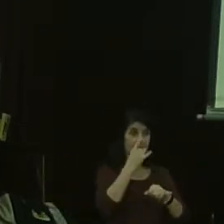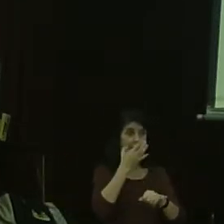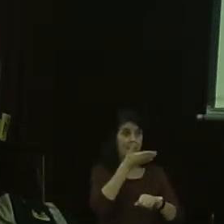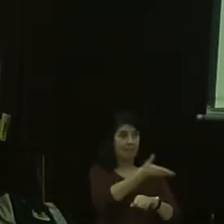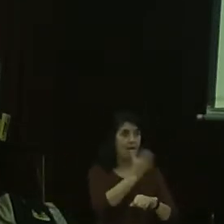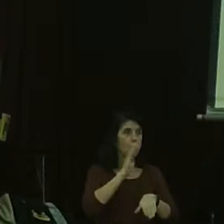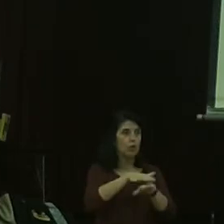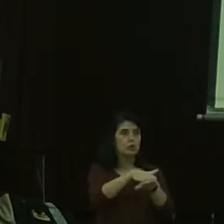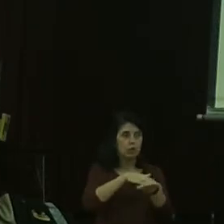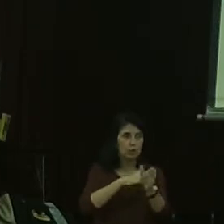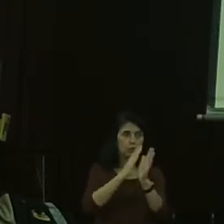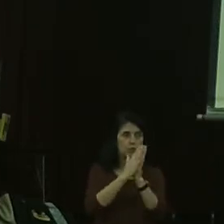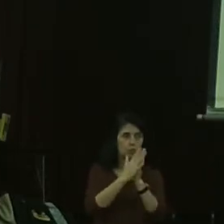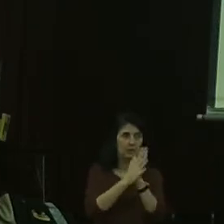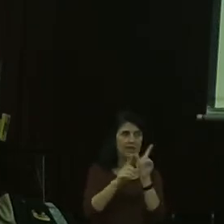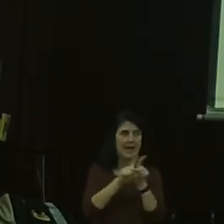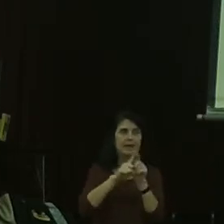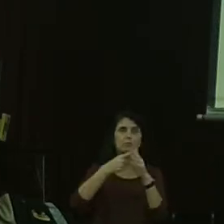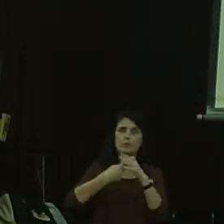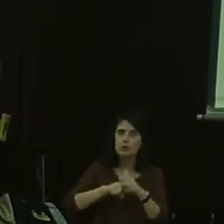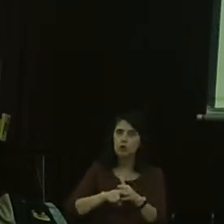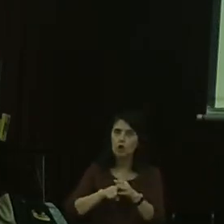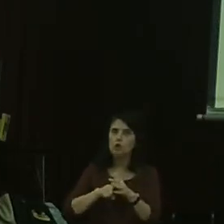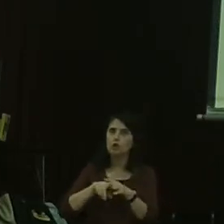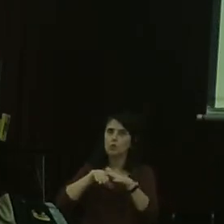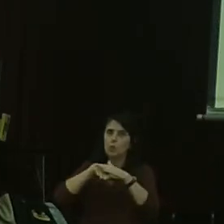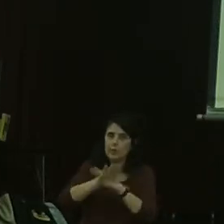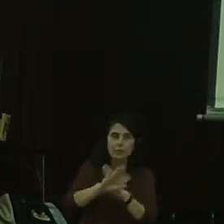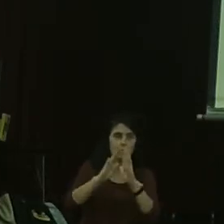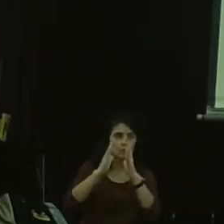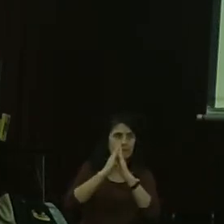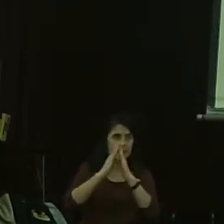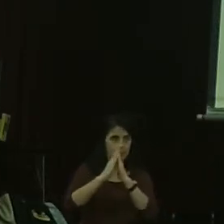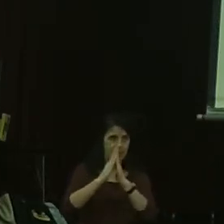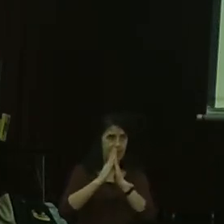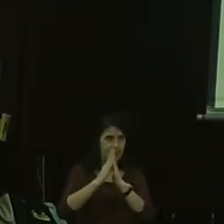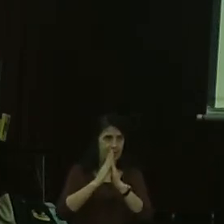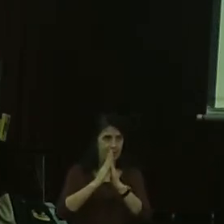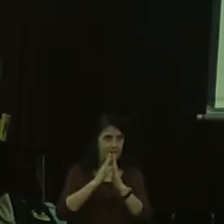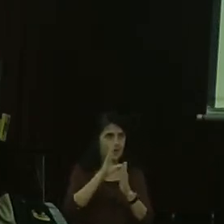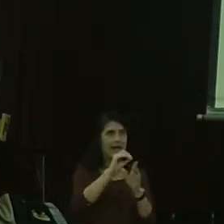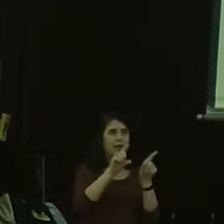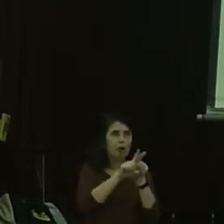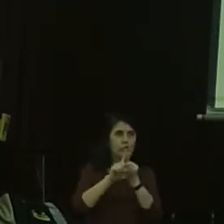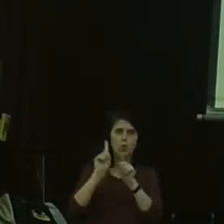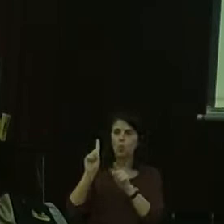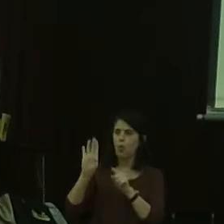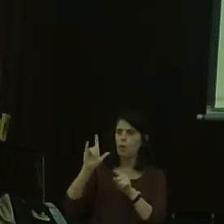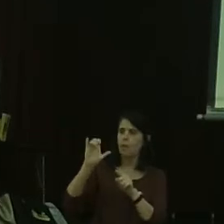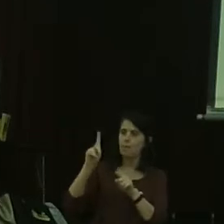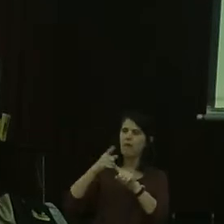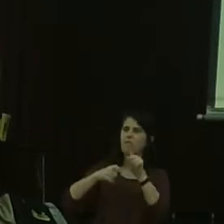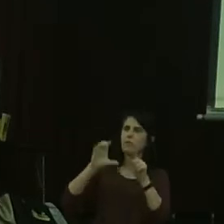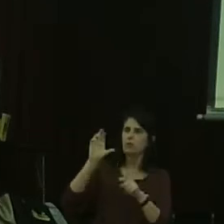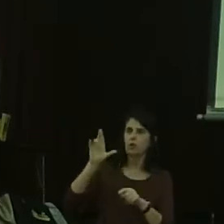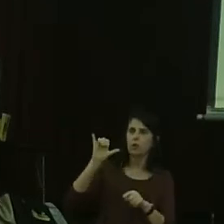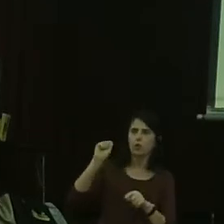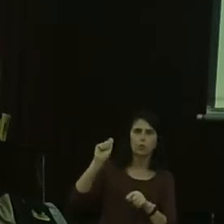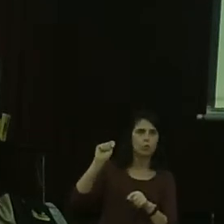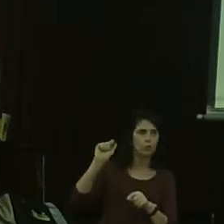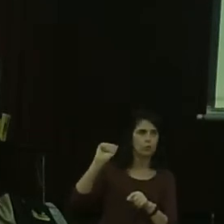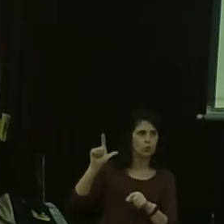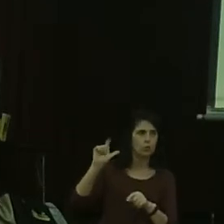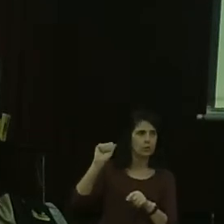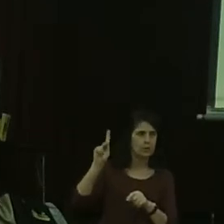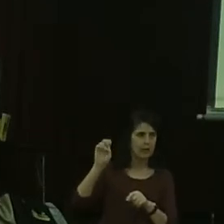traffic down as it started to approach downtown, and as it went away, there's also about a block from Crystal Lake, so it would mimic more of